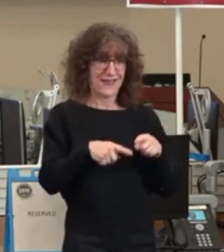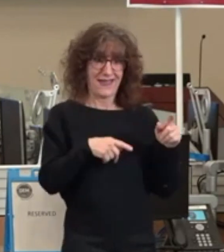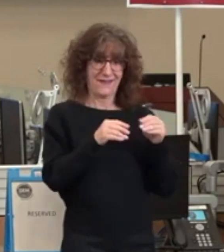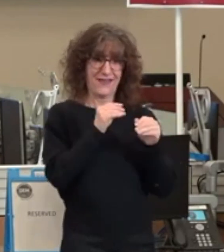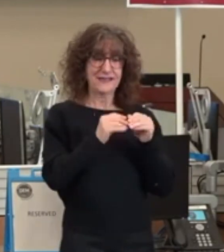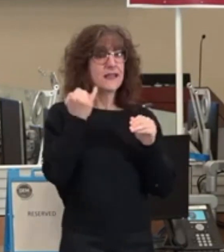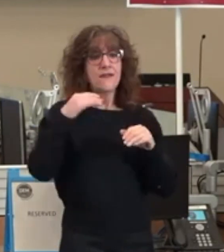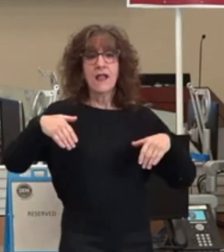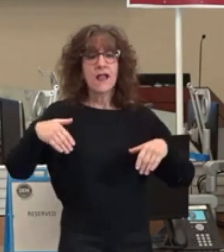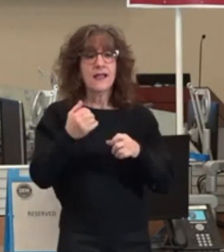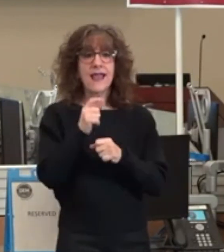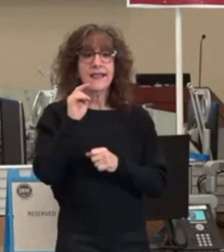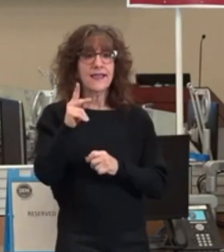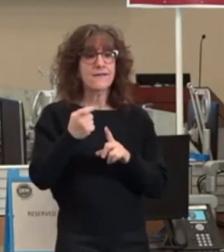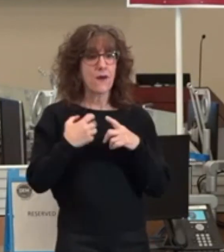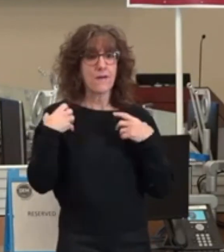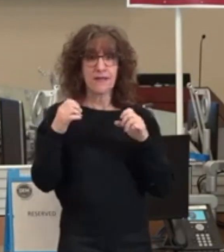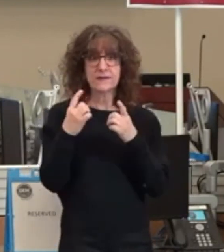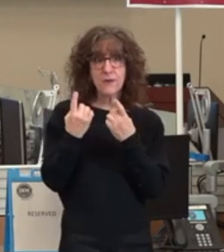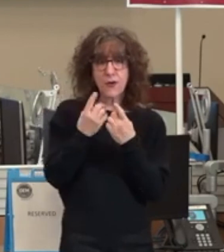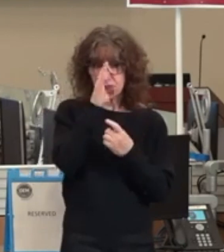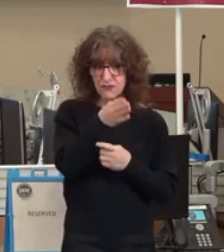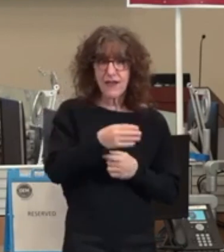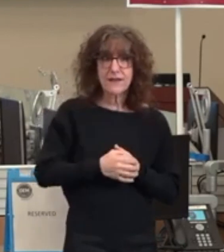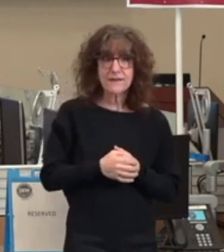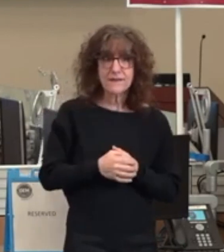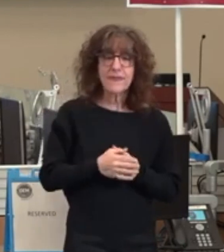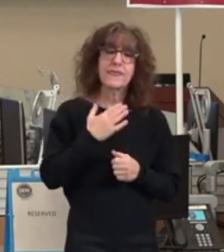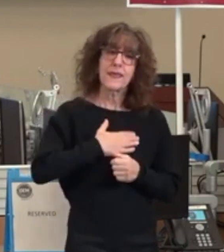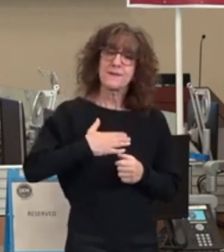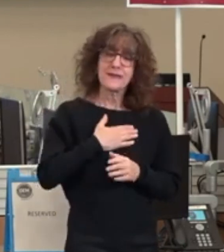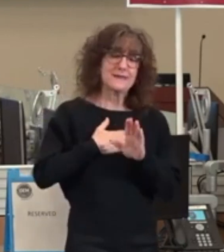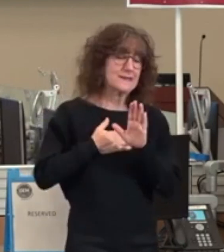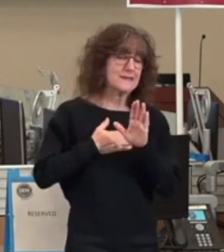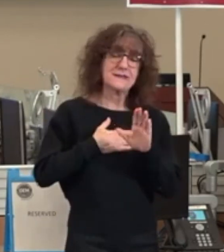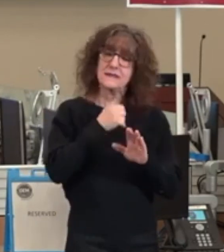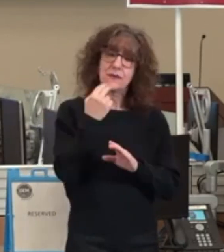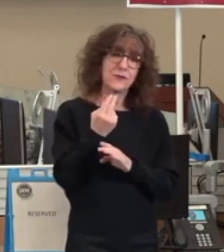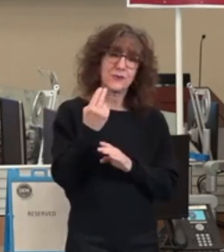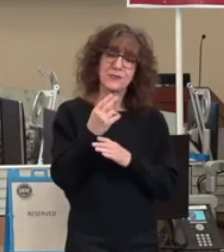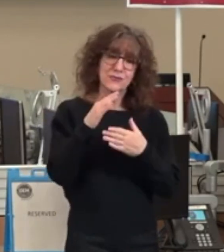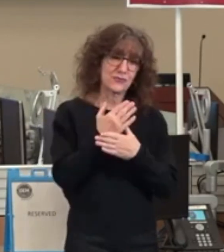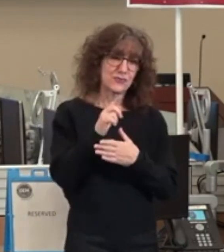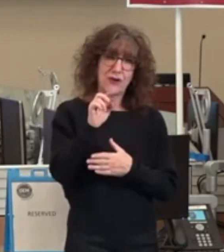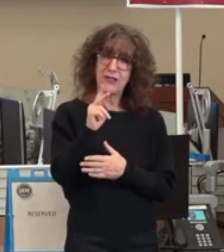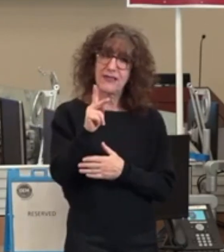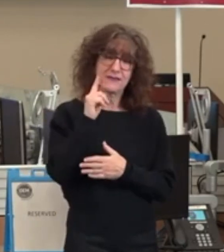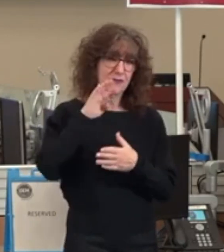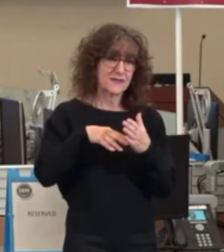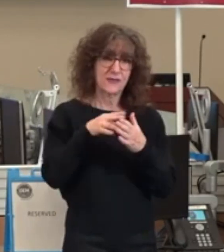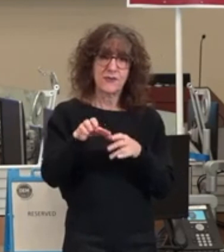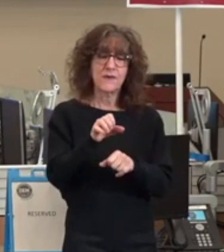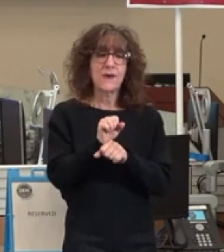didn't receive a link directly from the health department, we ask you please not to use those shared links to schedule